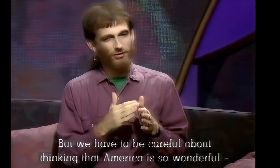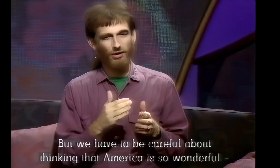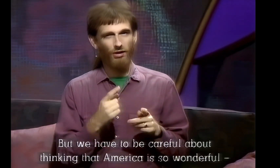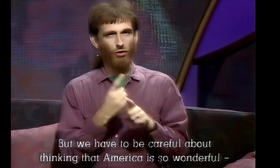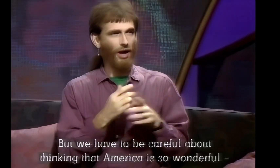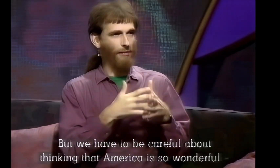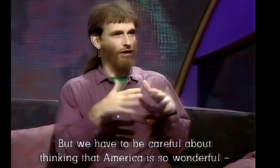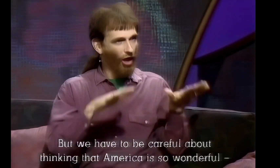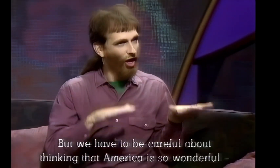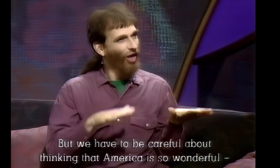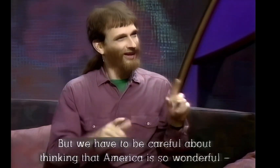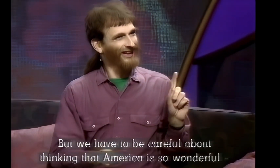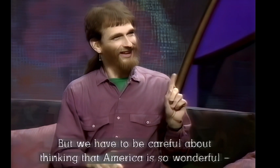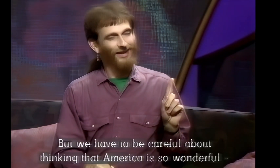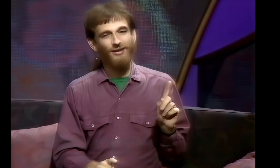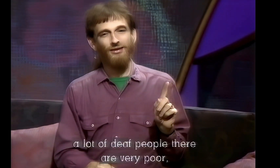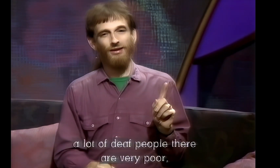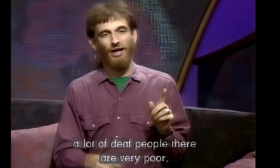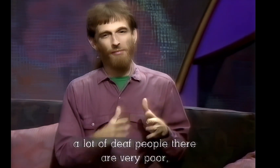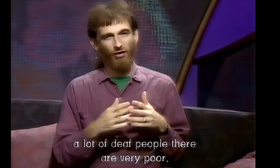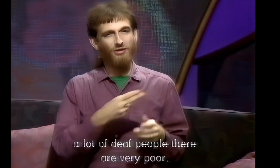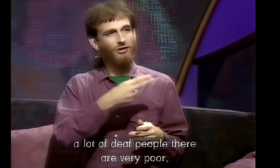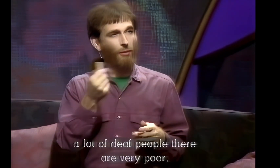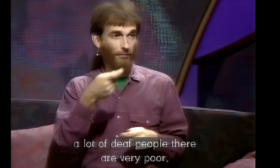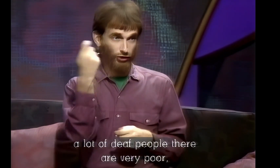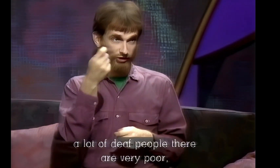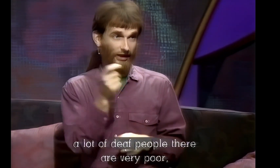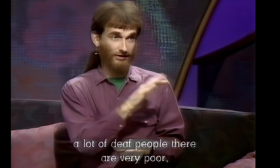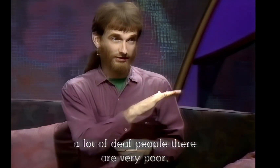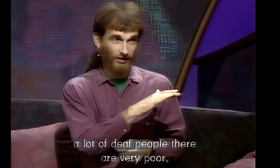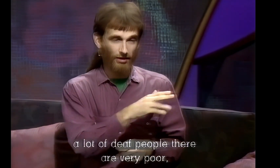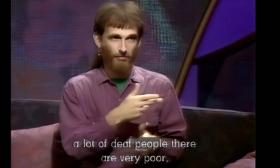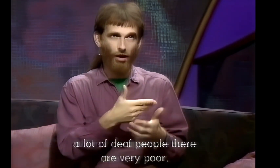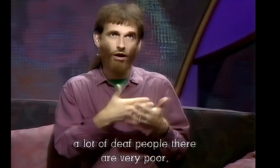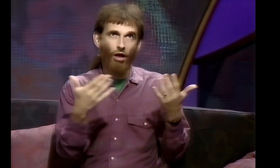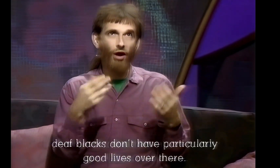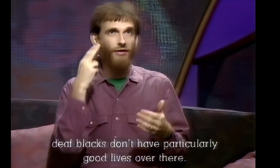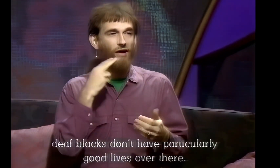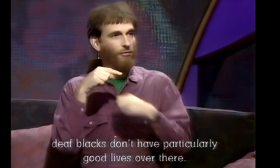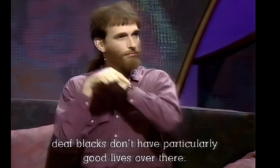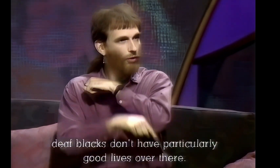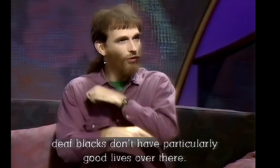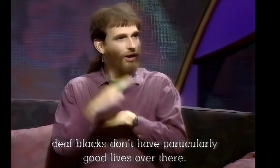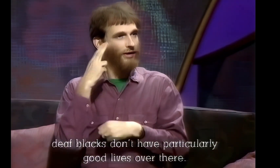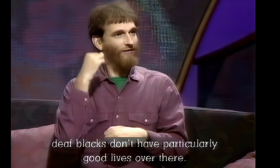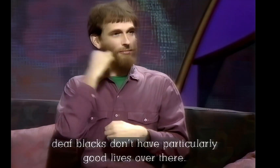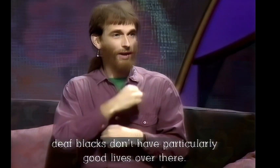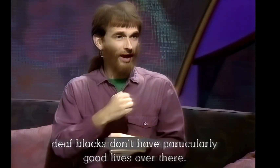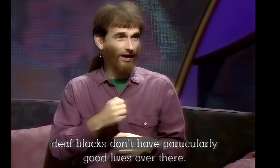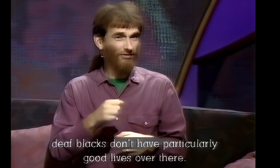But we can't really say that. We have to be very careful about, thinking America is so wonderful all the time. I mean, a lot of deaf people there are